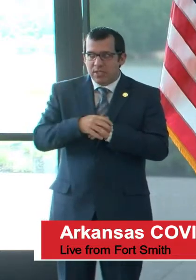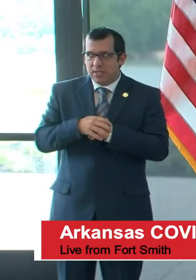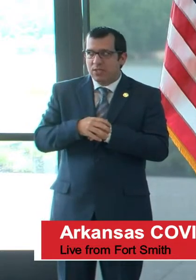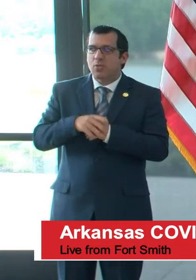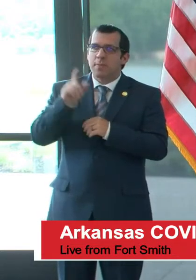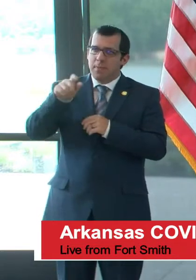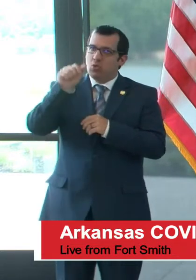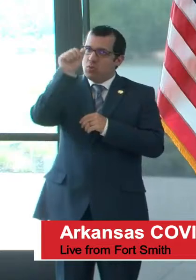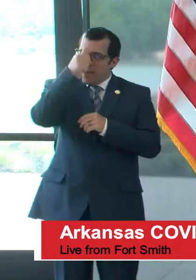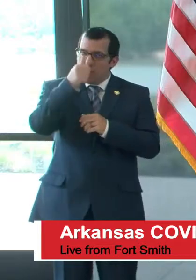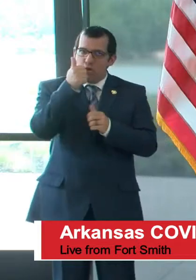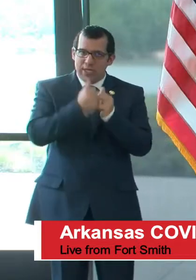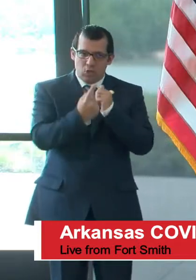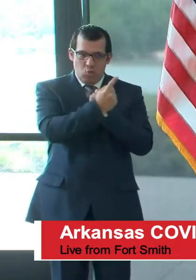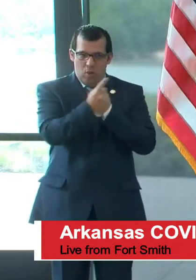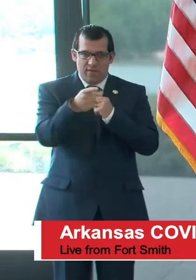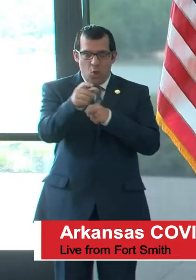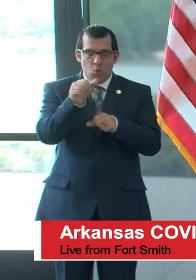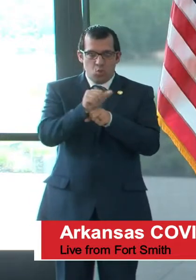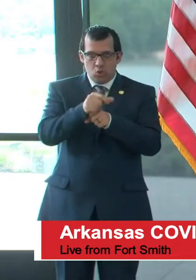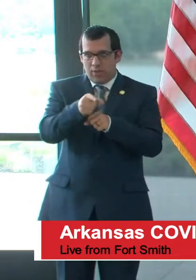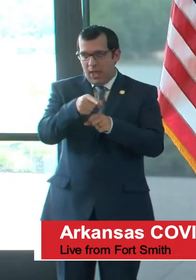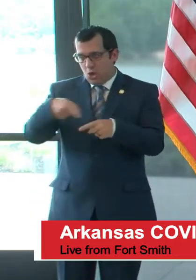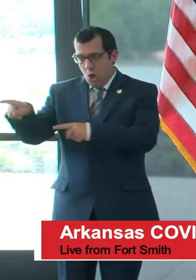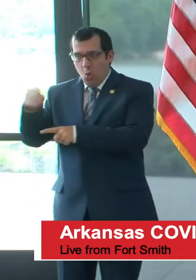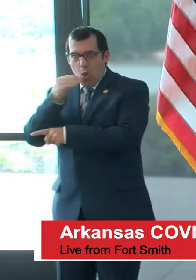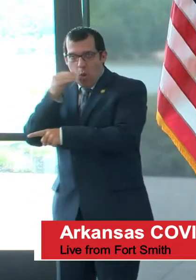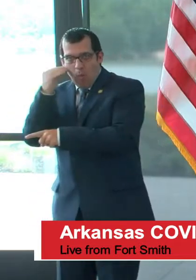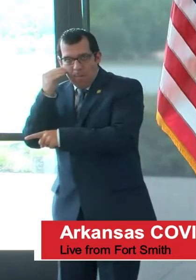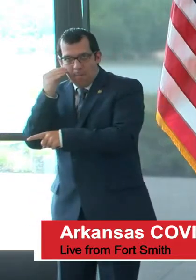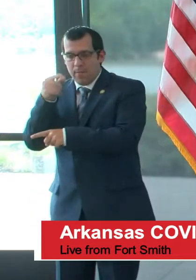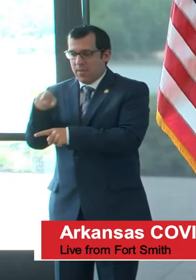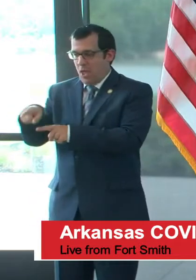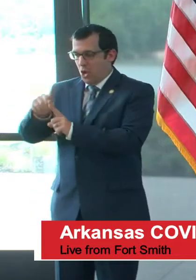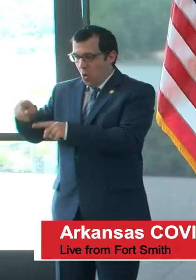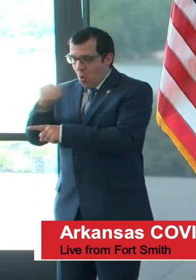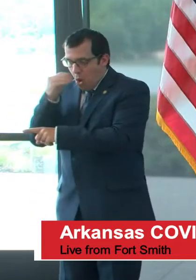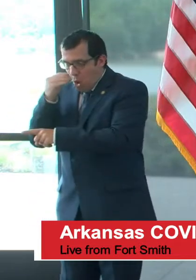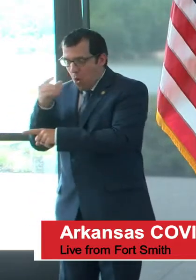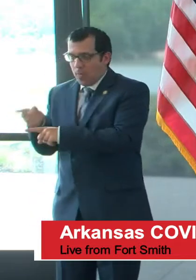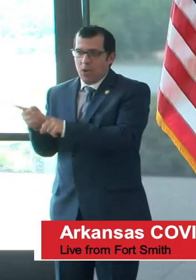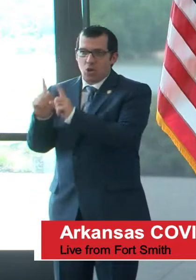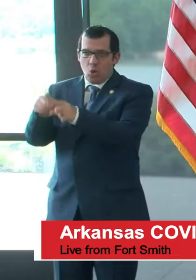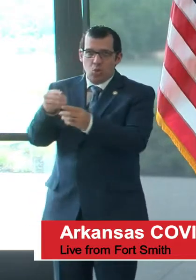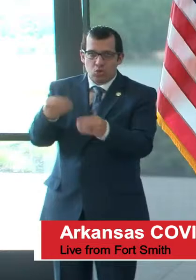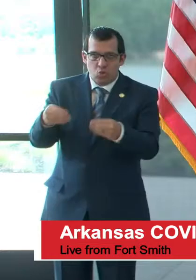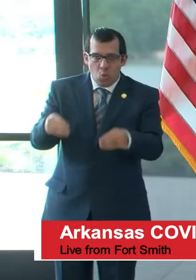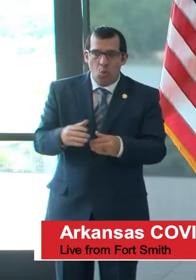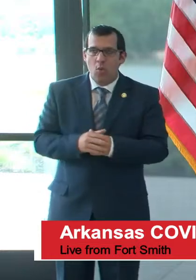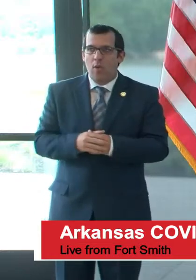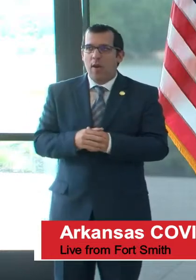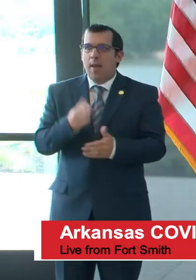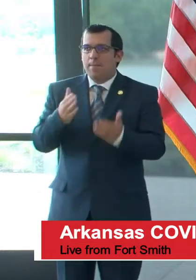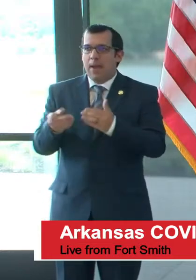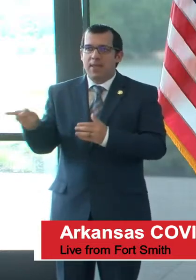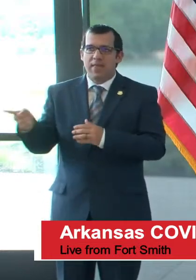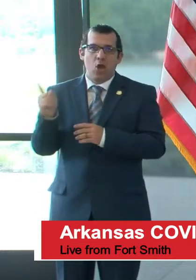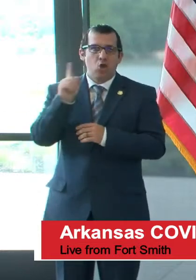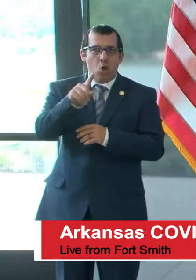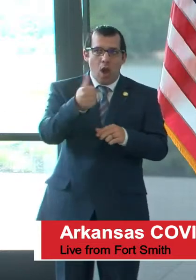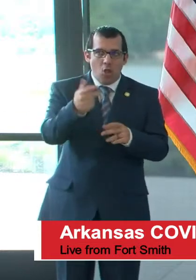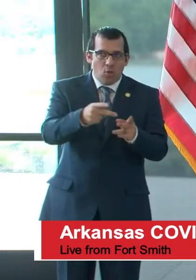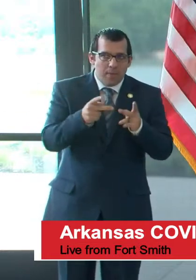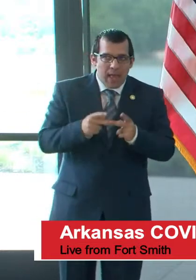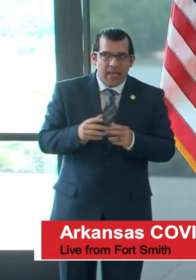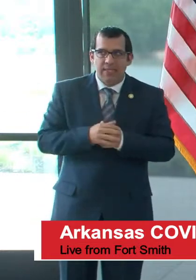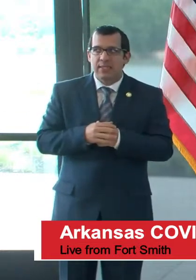have to remember that each one of those workers go home. They go home and then they go to a store, they might go somewhere else,